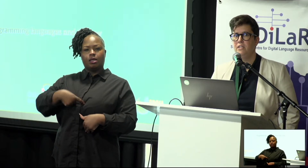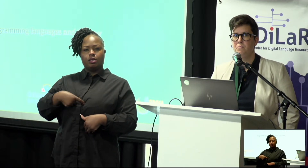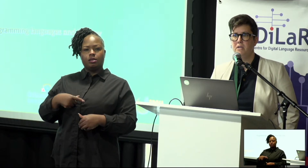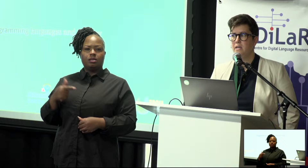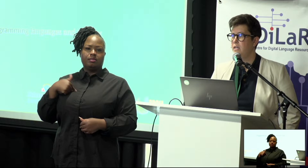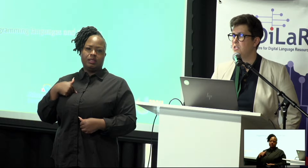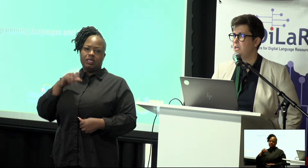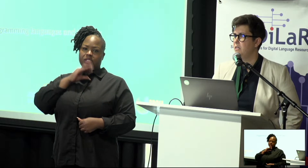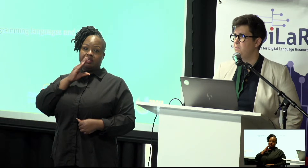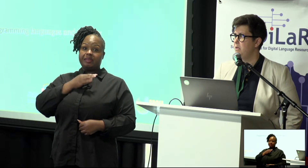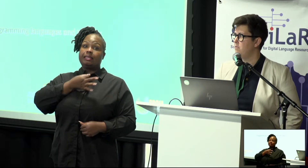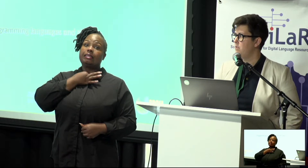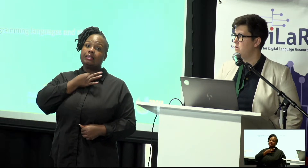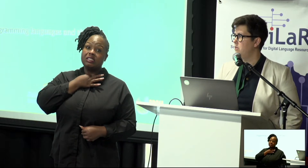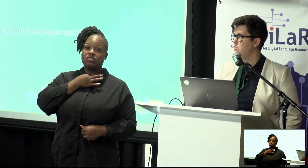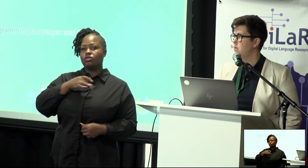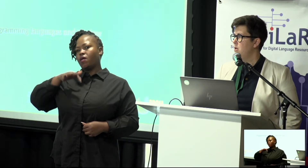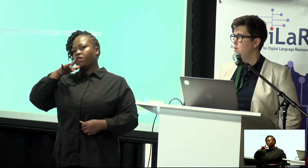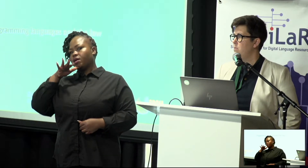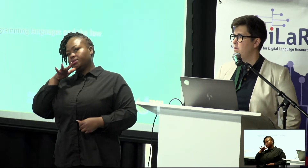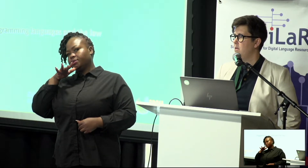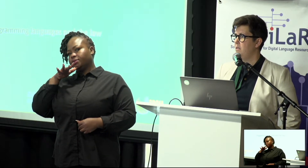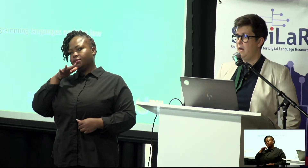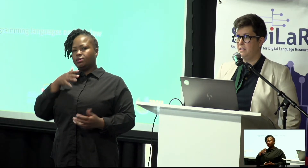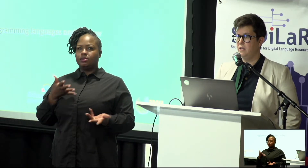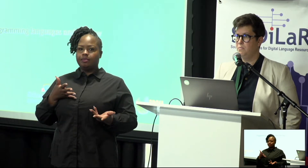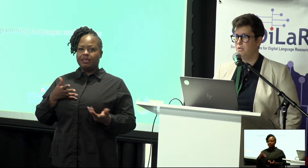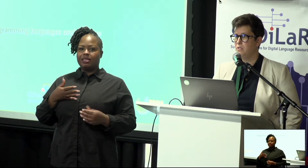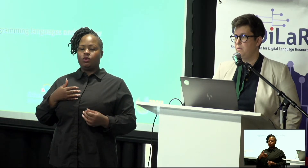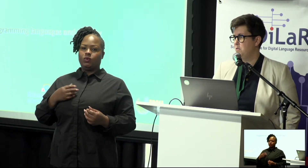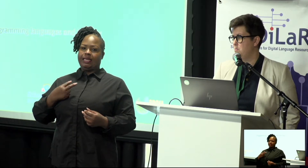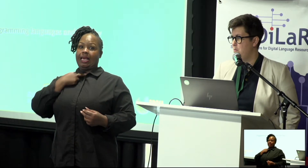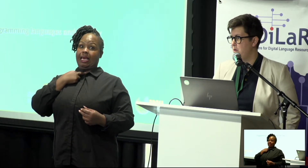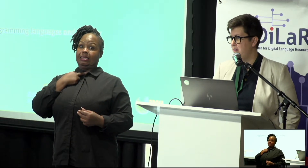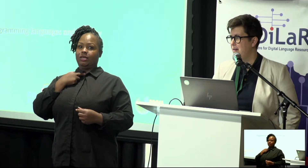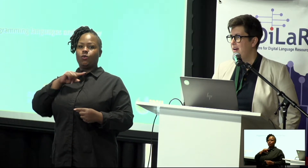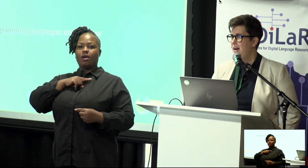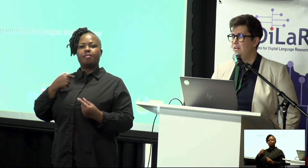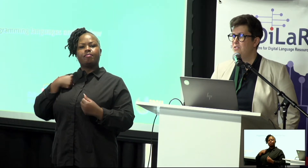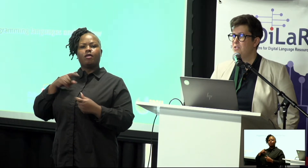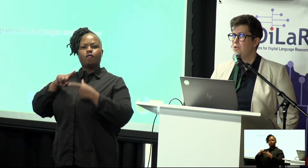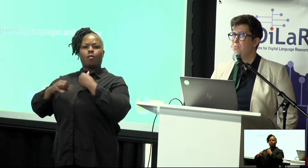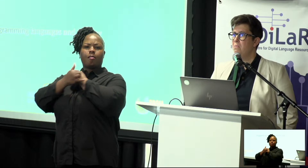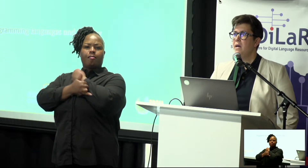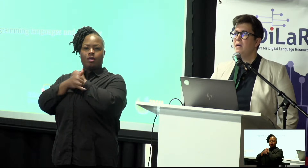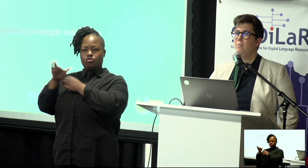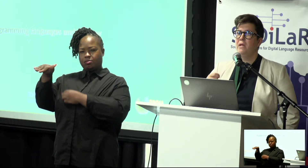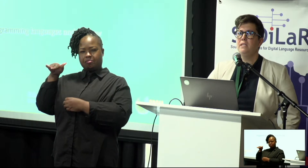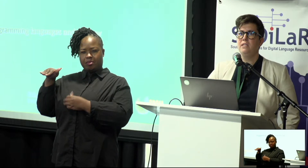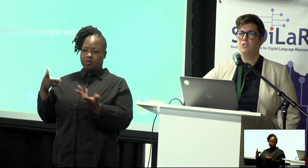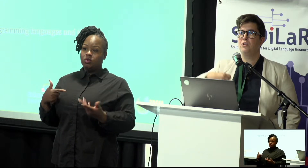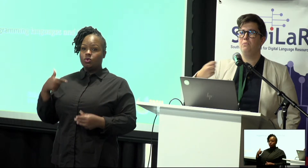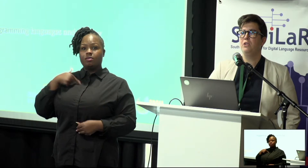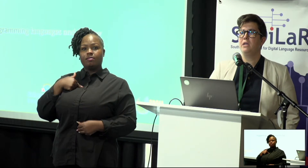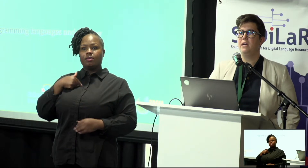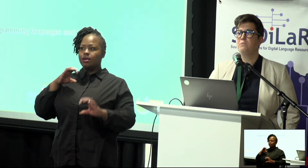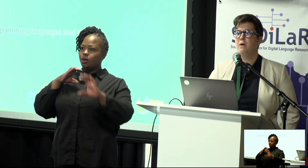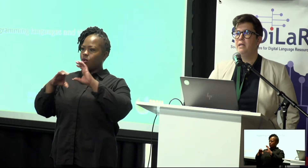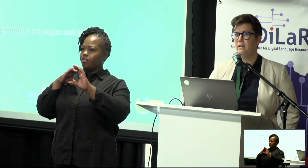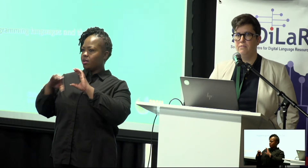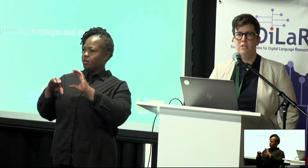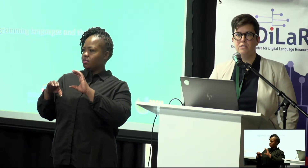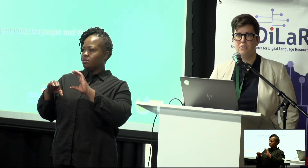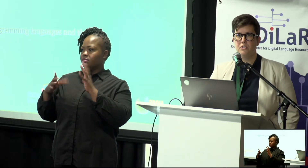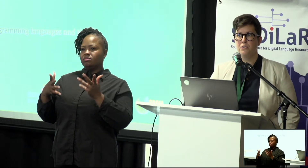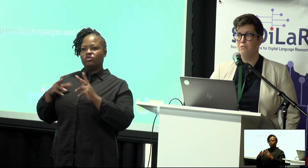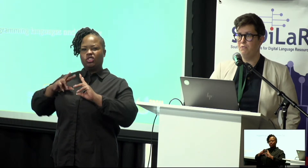is I only speak English and I speak Afrikaans with an accent because I'm a Zimbabwean. And so my ability to communicate